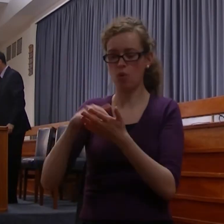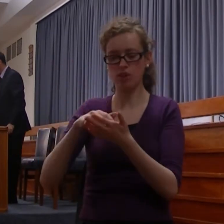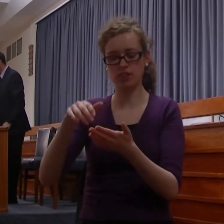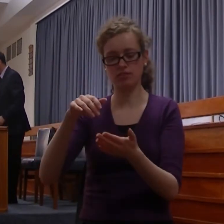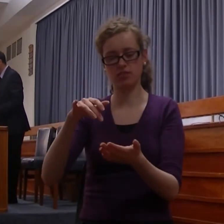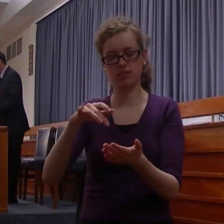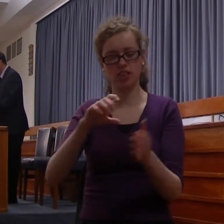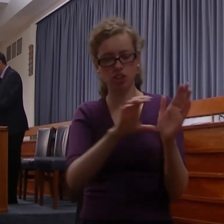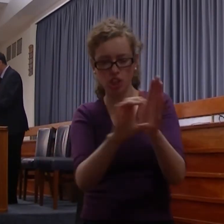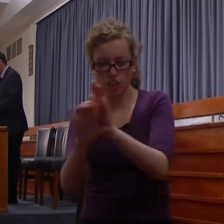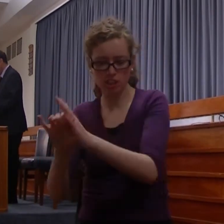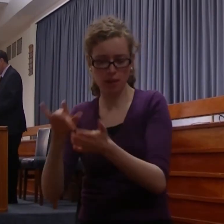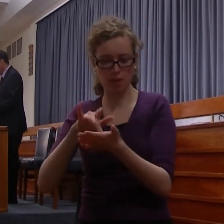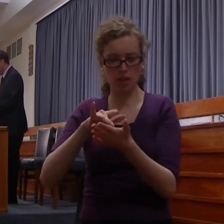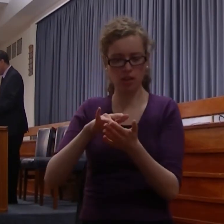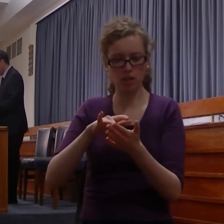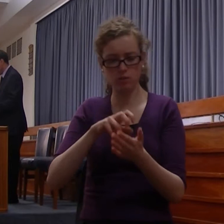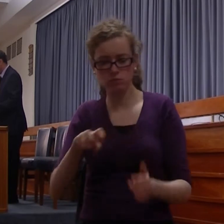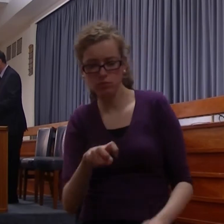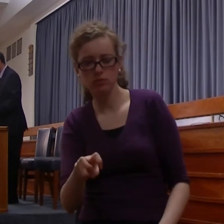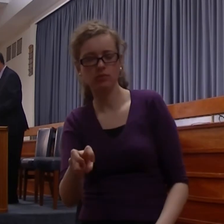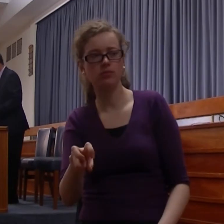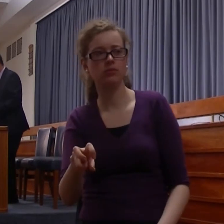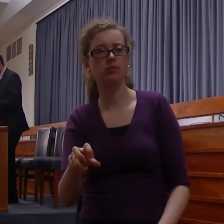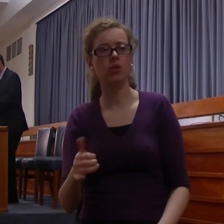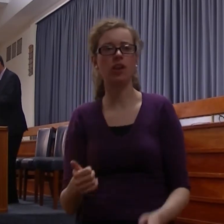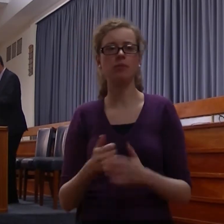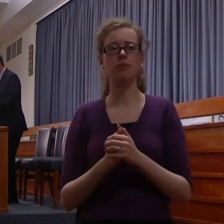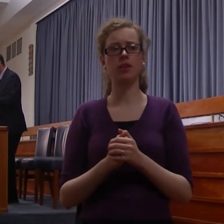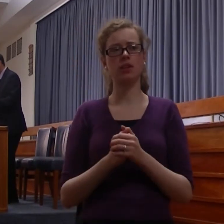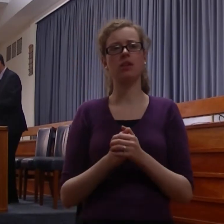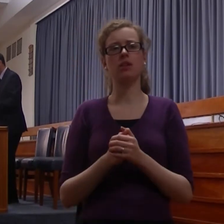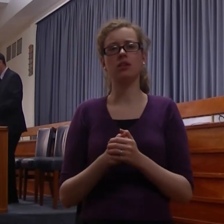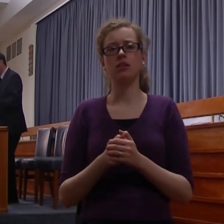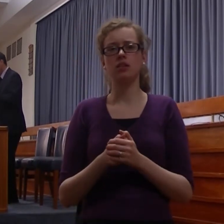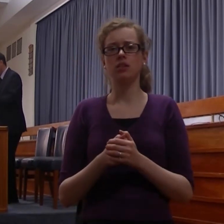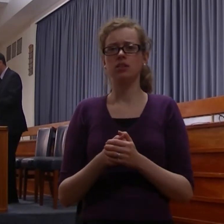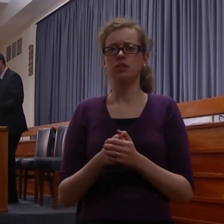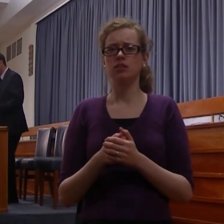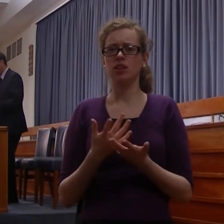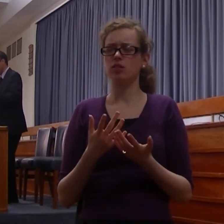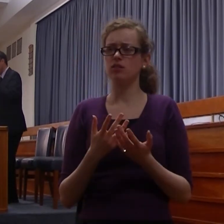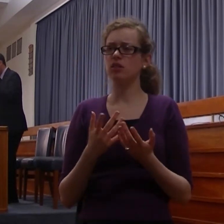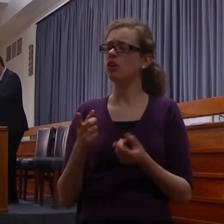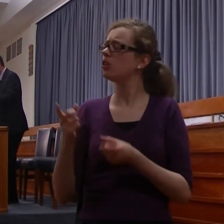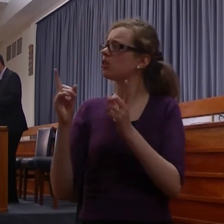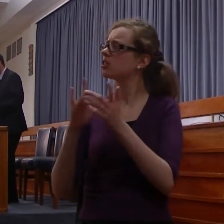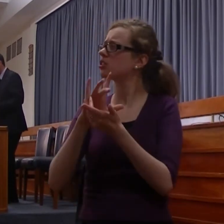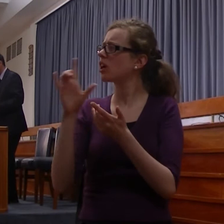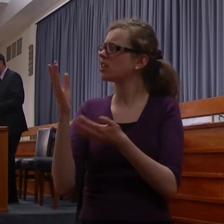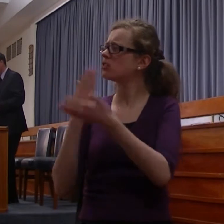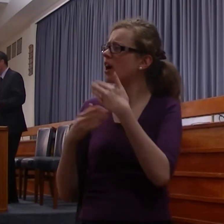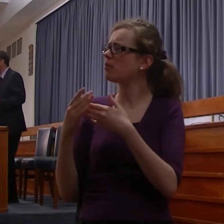same way now we see the Lord Jesus Christ walking in the midst of his churches. And we have to explain a bit,